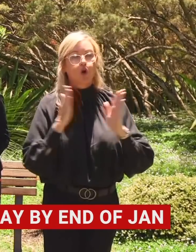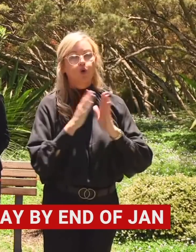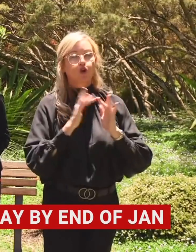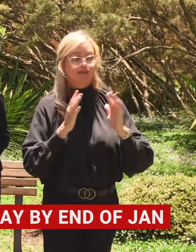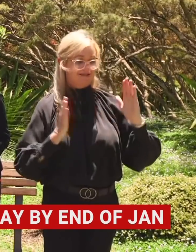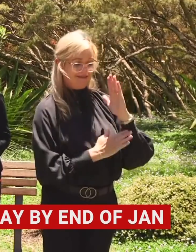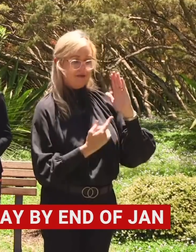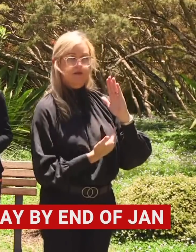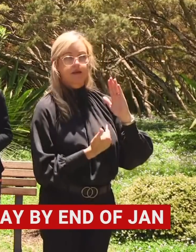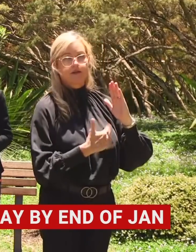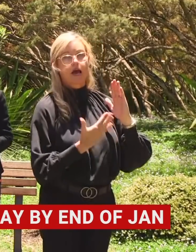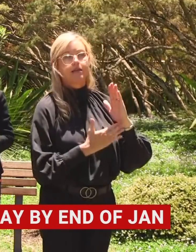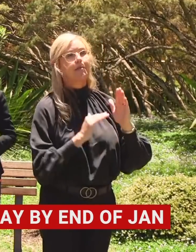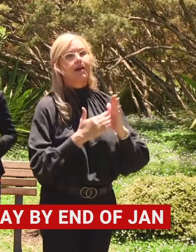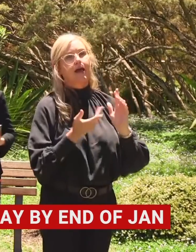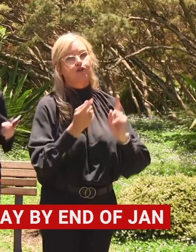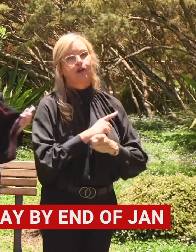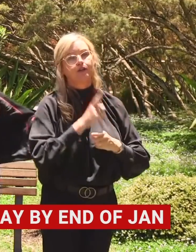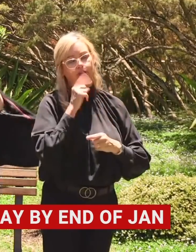contact. And I think it's pretty clear.